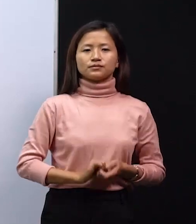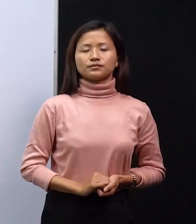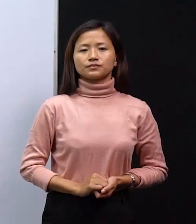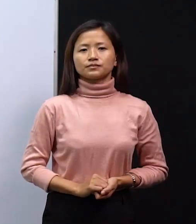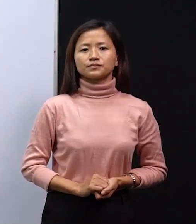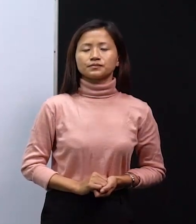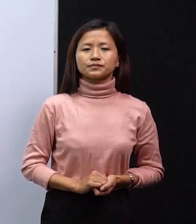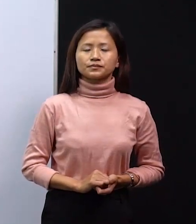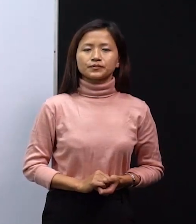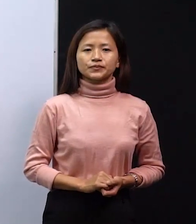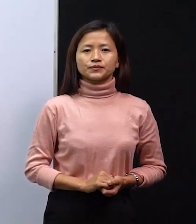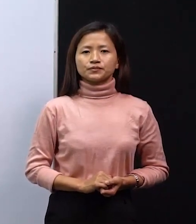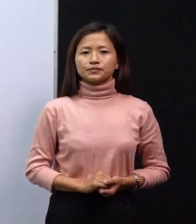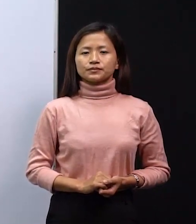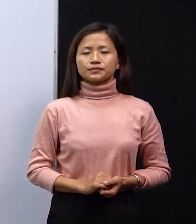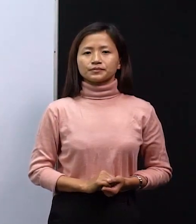similar to this.